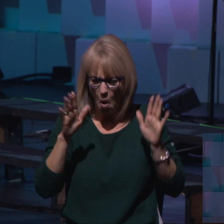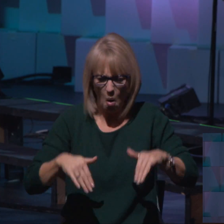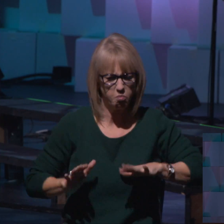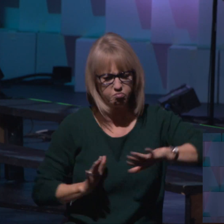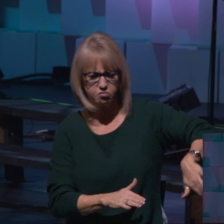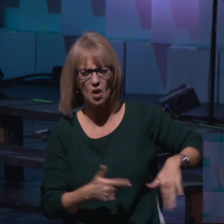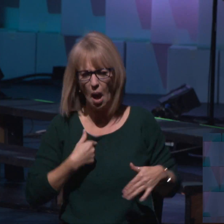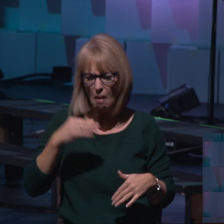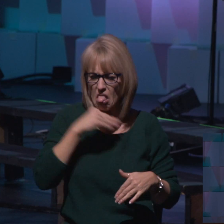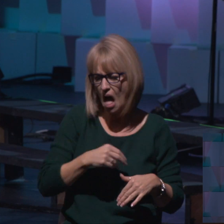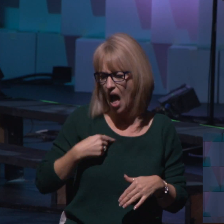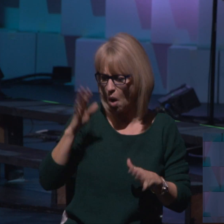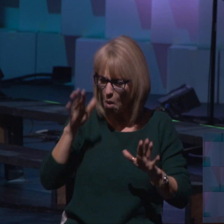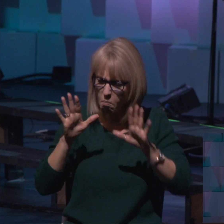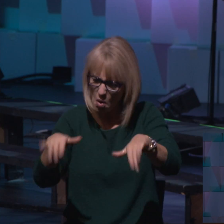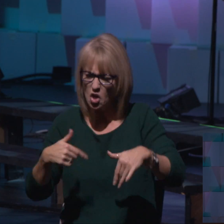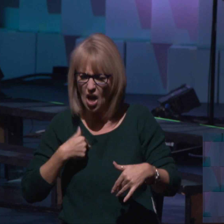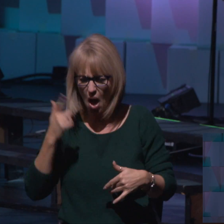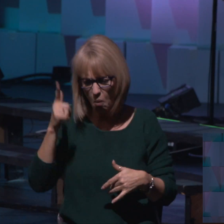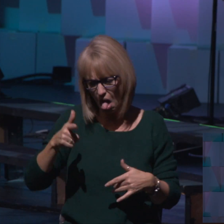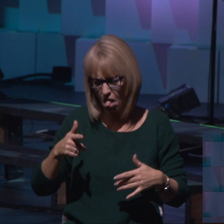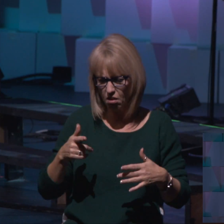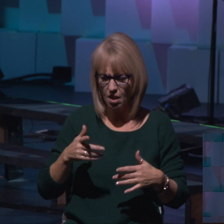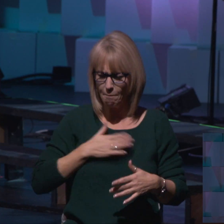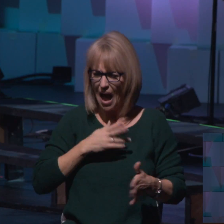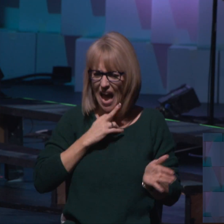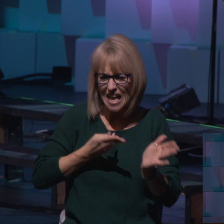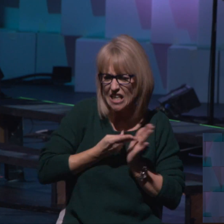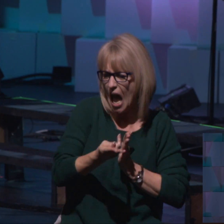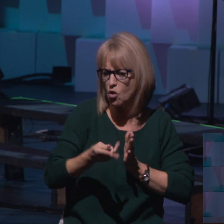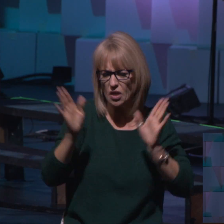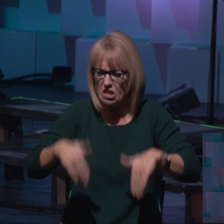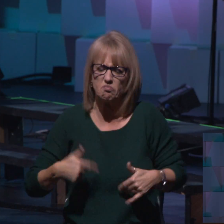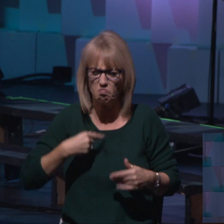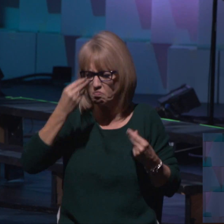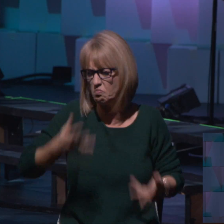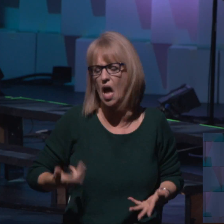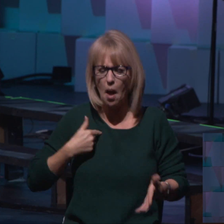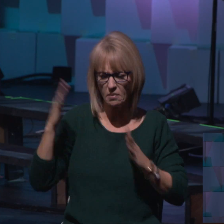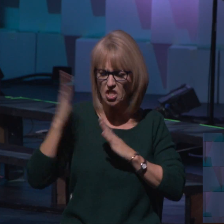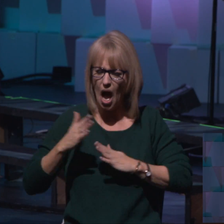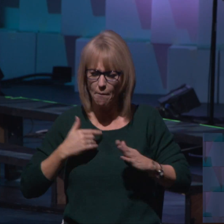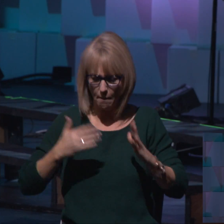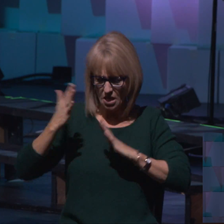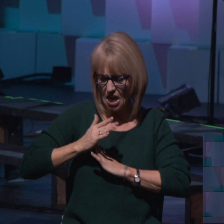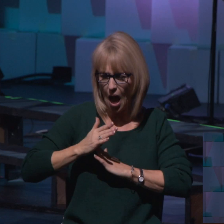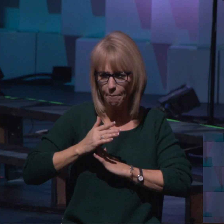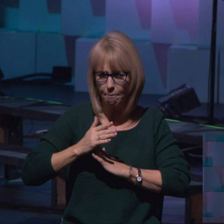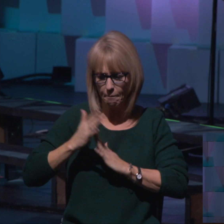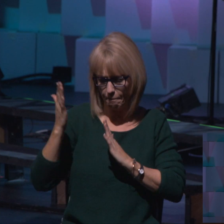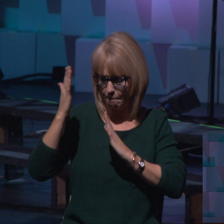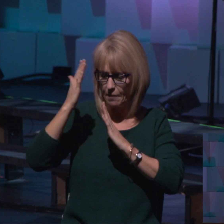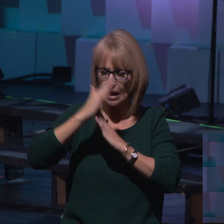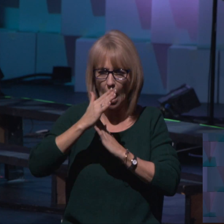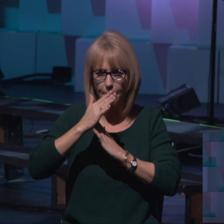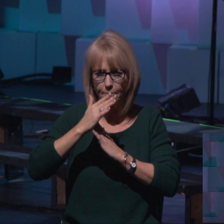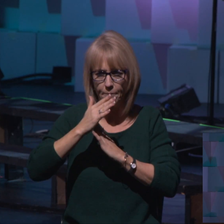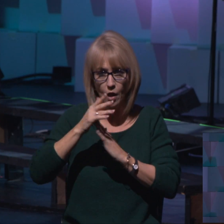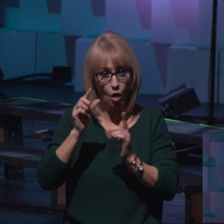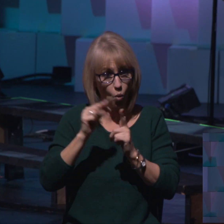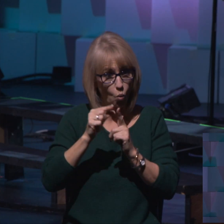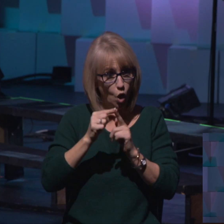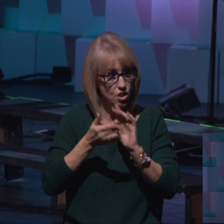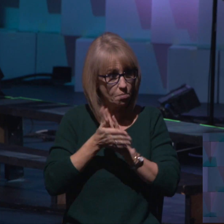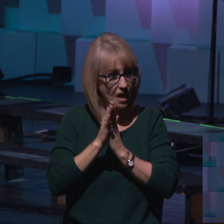our integrity to make sure we are the ones on top, and we're going to stay on top no matter what, and our words can be very mean and